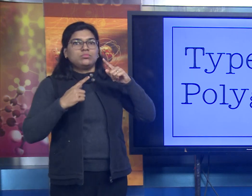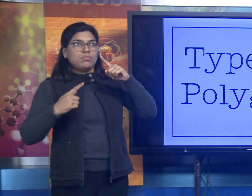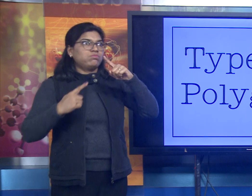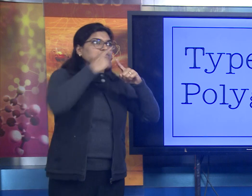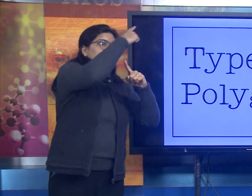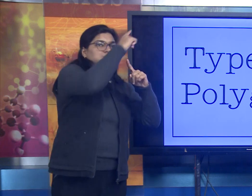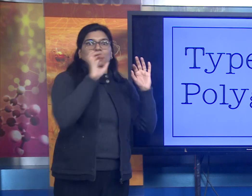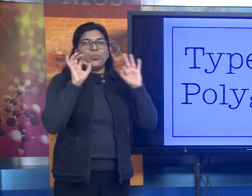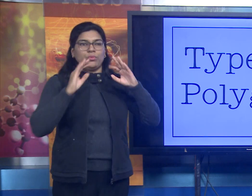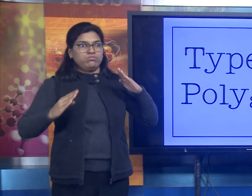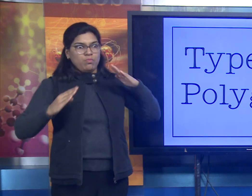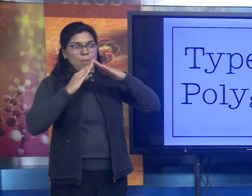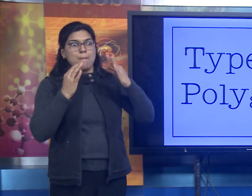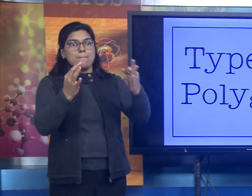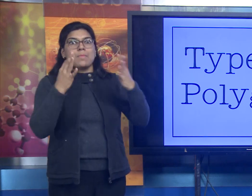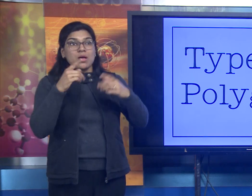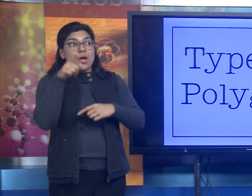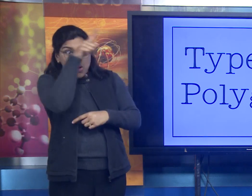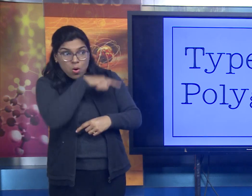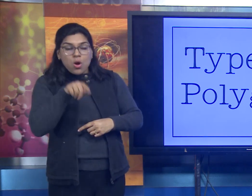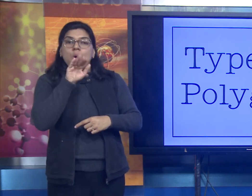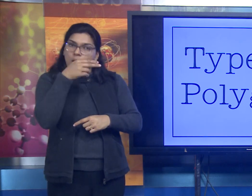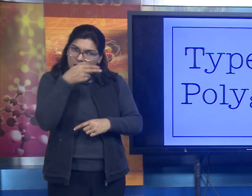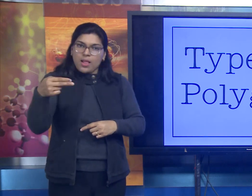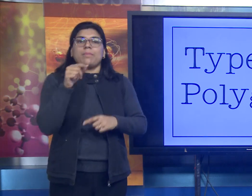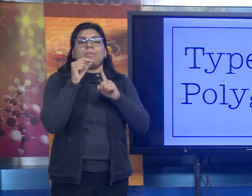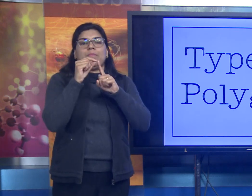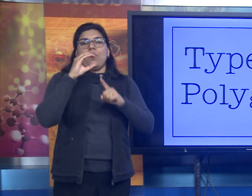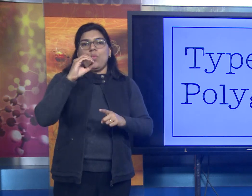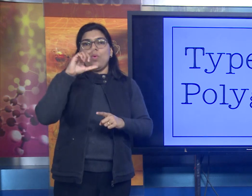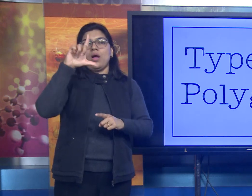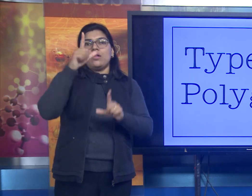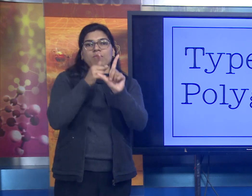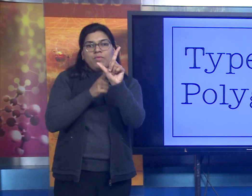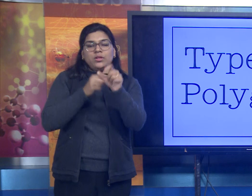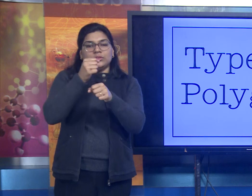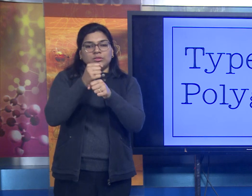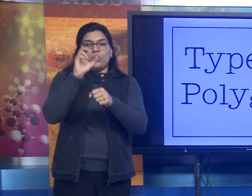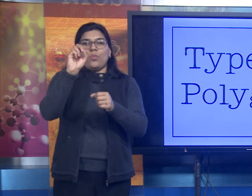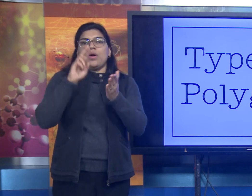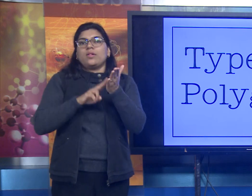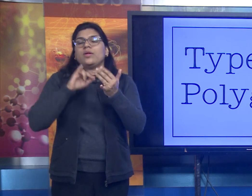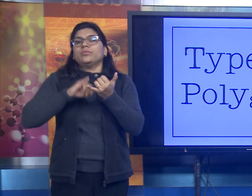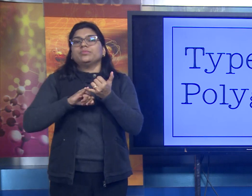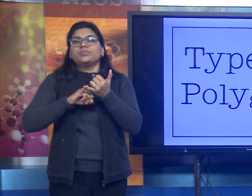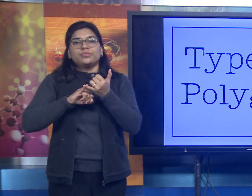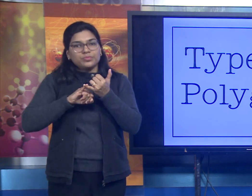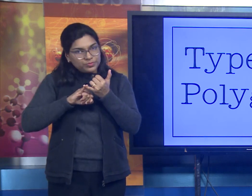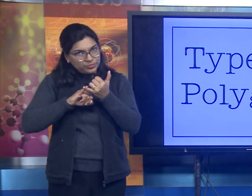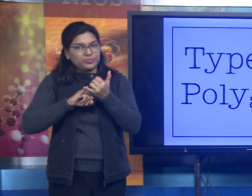have understood that there should not be leftover lines. There should not be any space. So polygon word